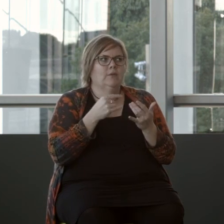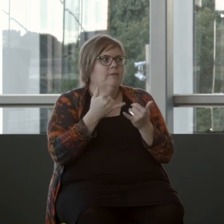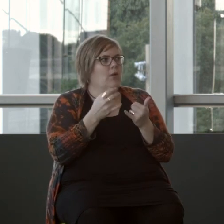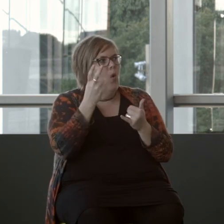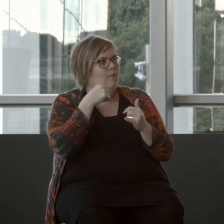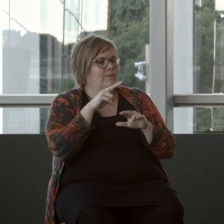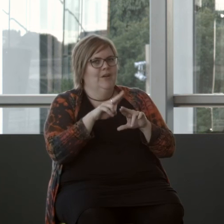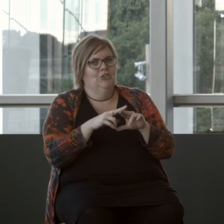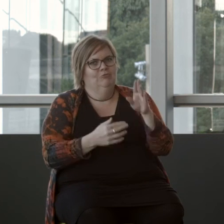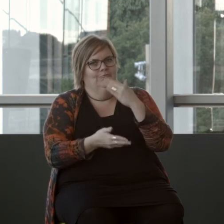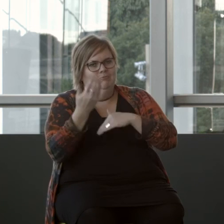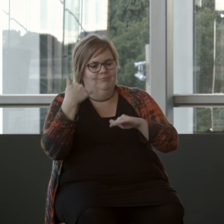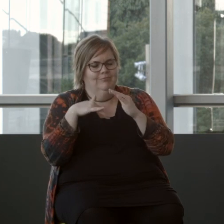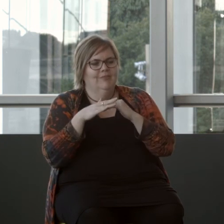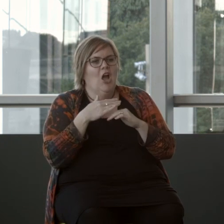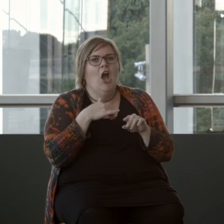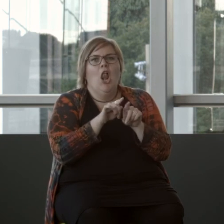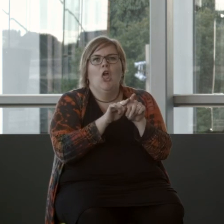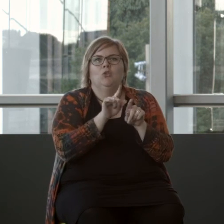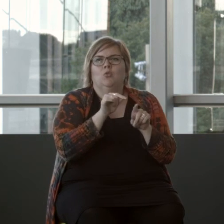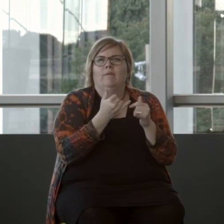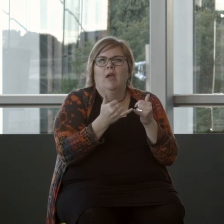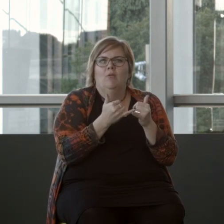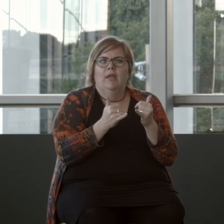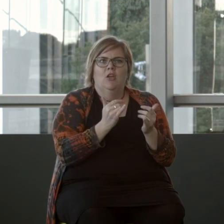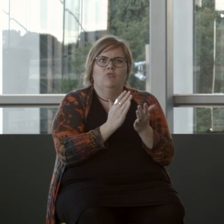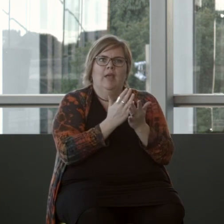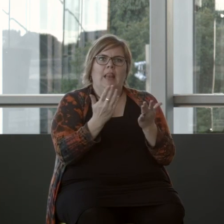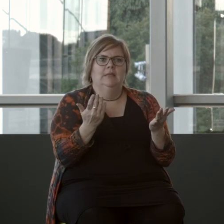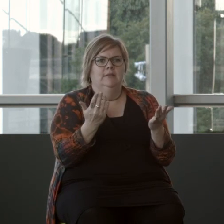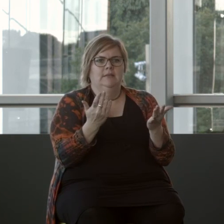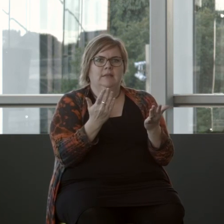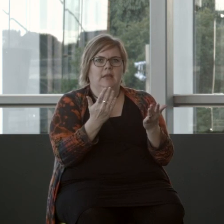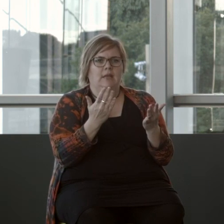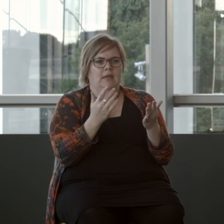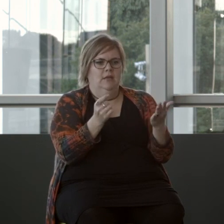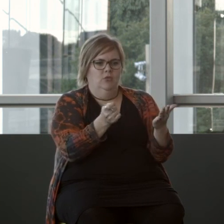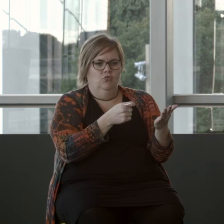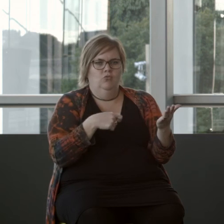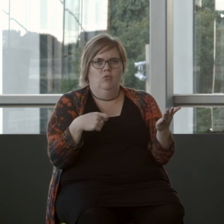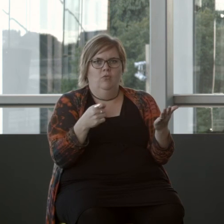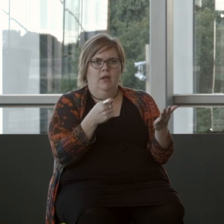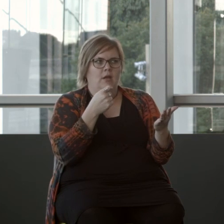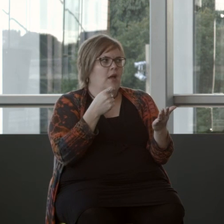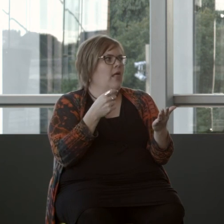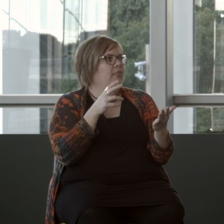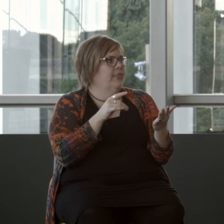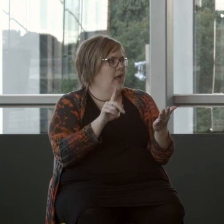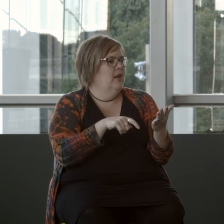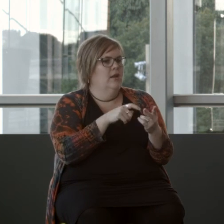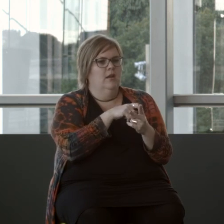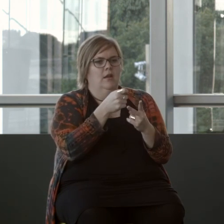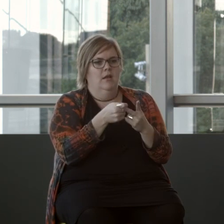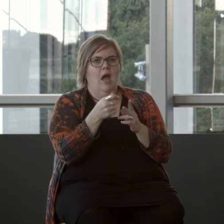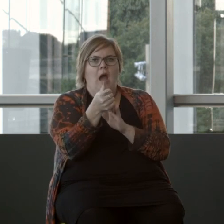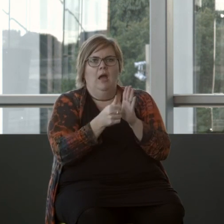old fashioned. And I learned to do very photorealistic, high skill image making, and then went on to art school after